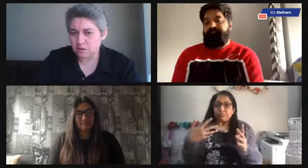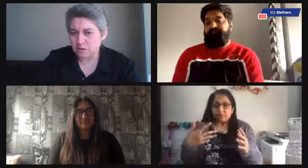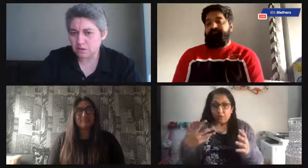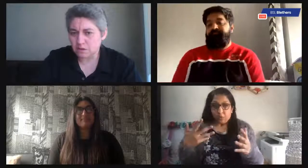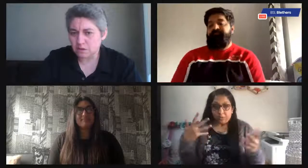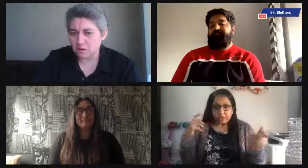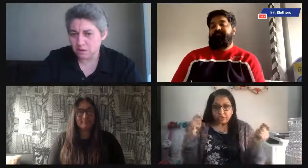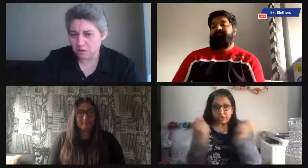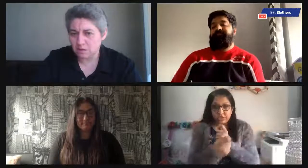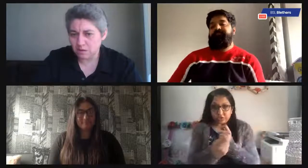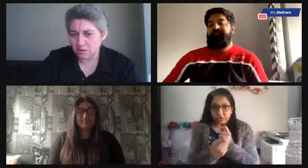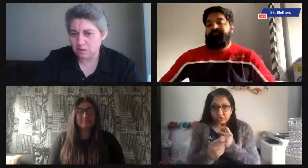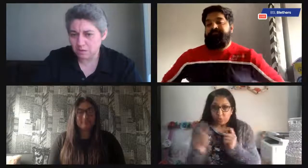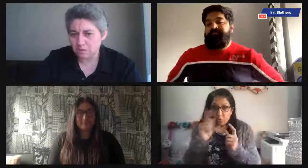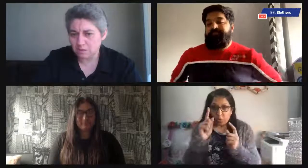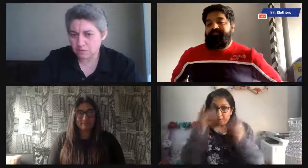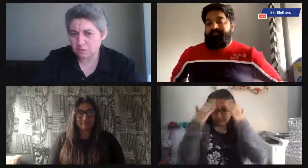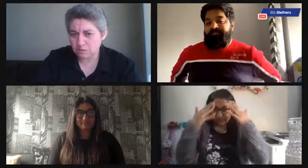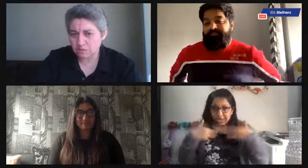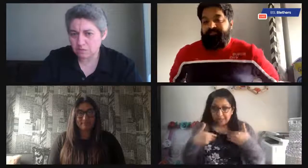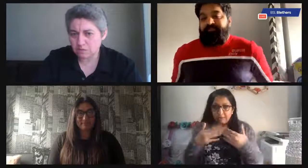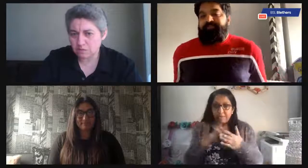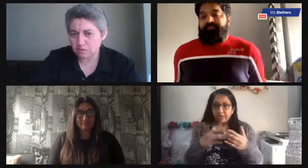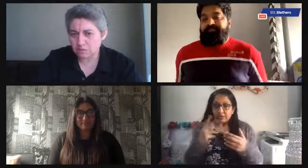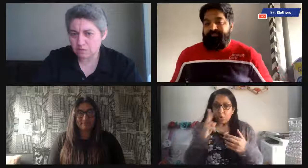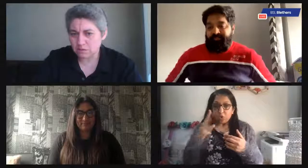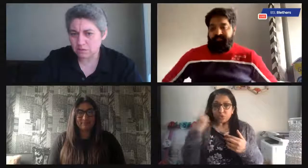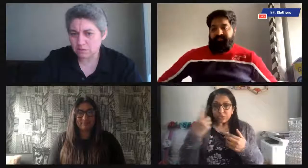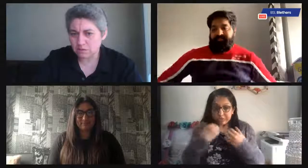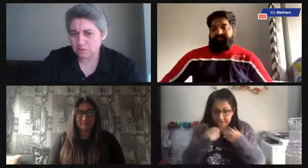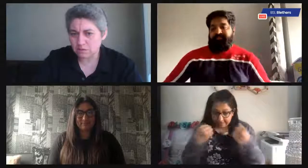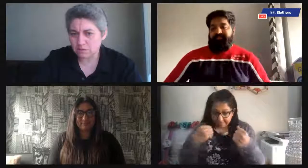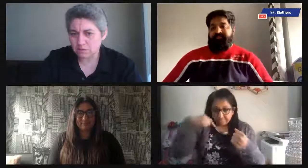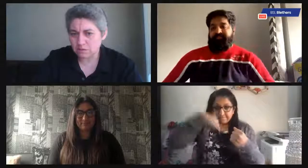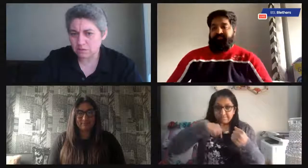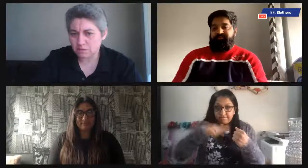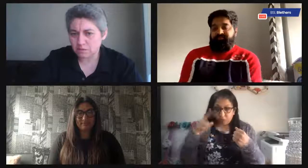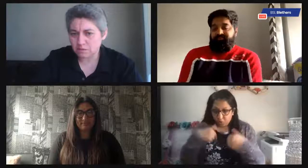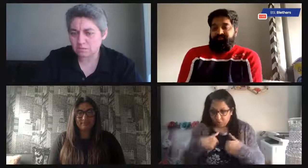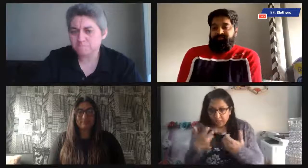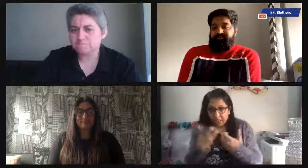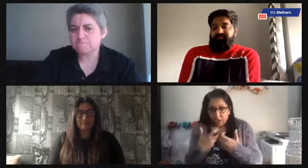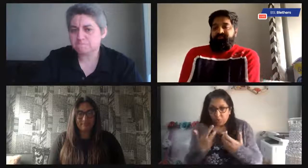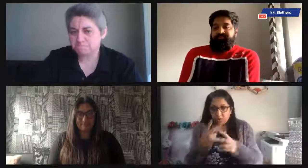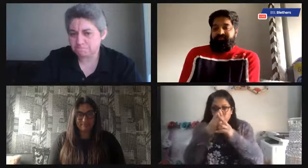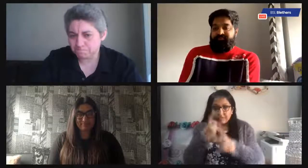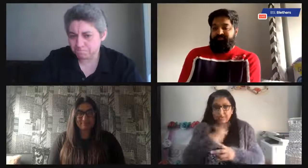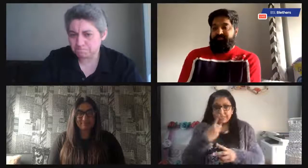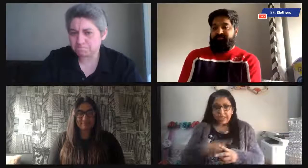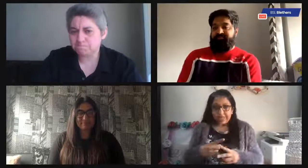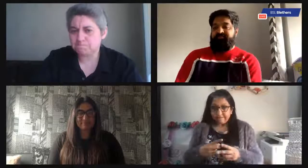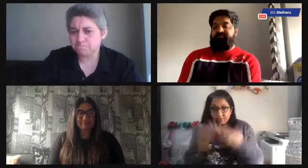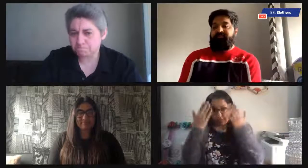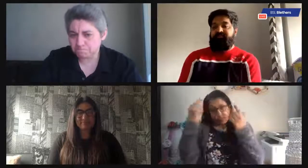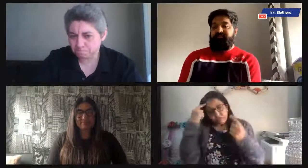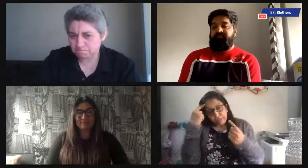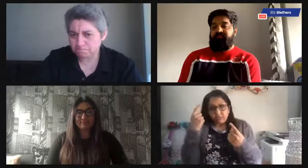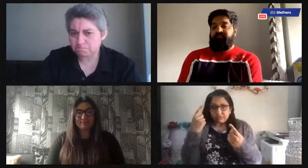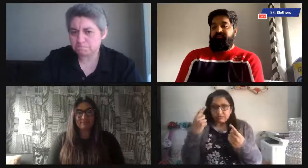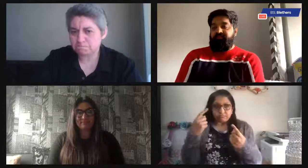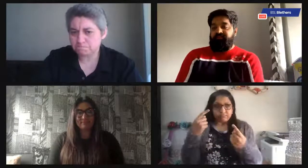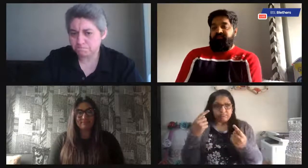weeks. And that has had a massive impact on people and looking at their own mental health, and looking at people to how